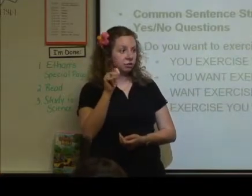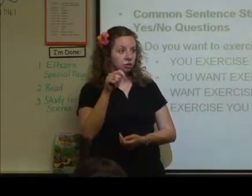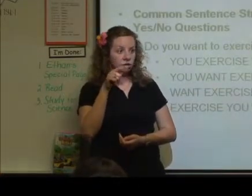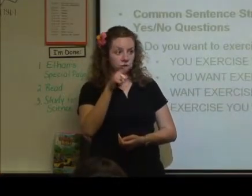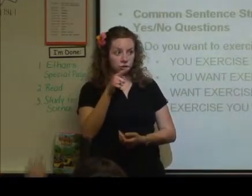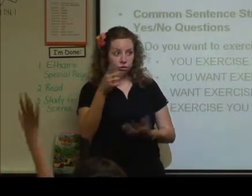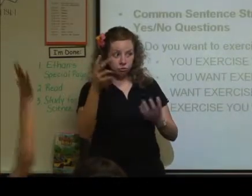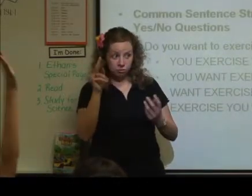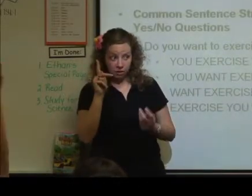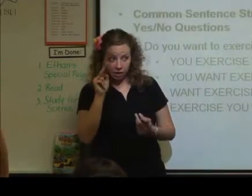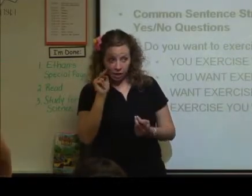Yeah.